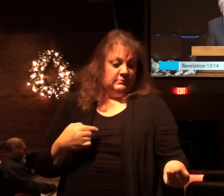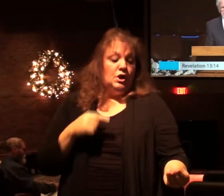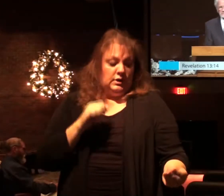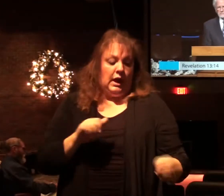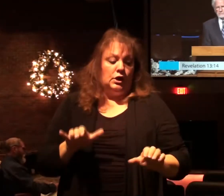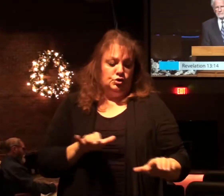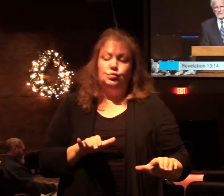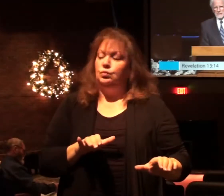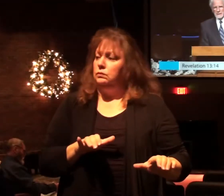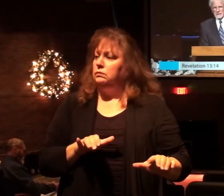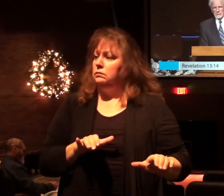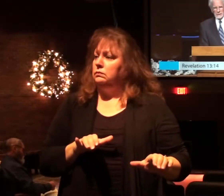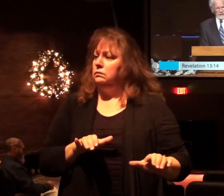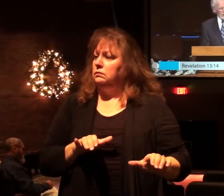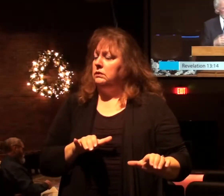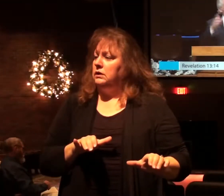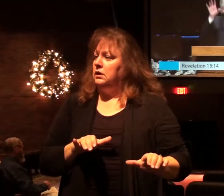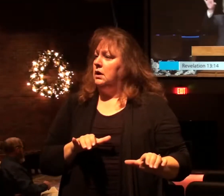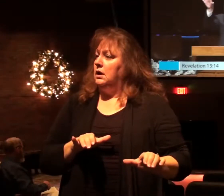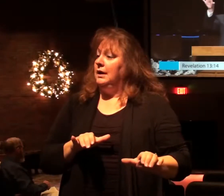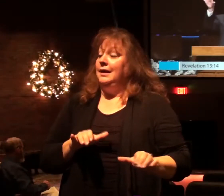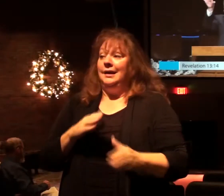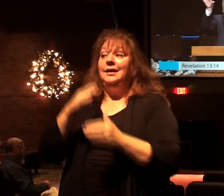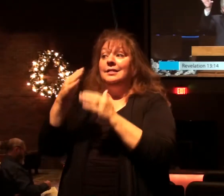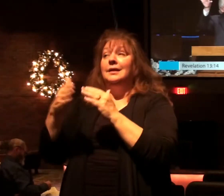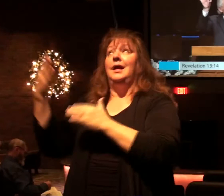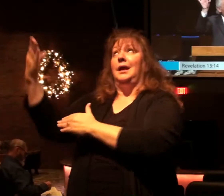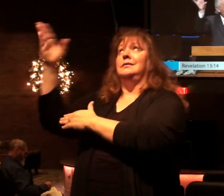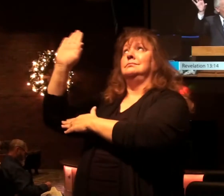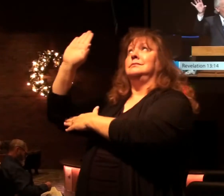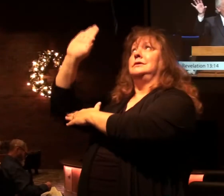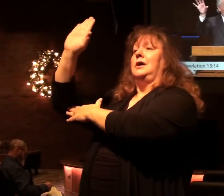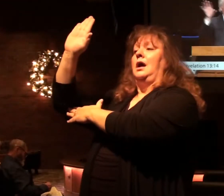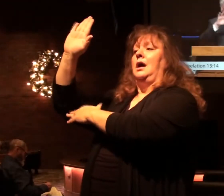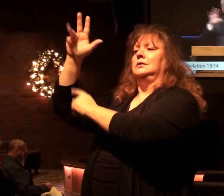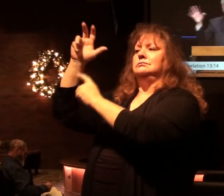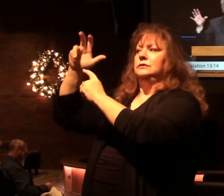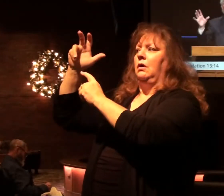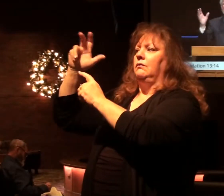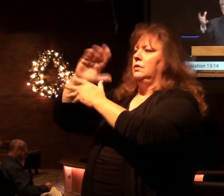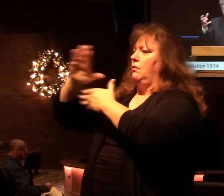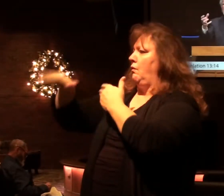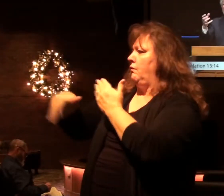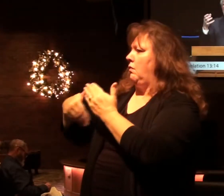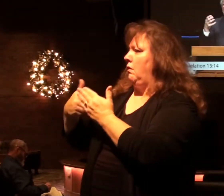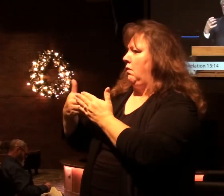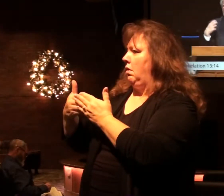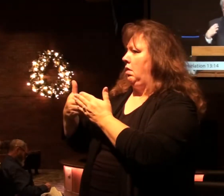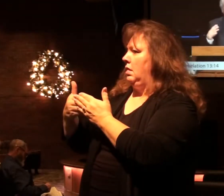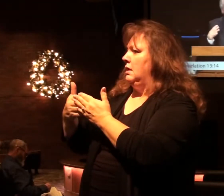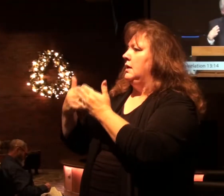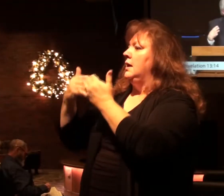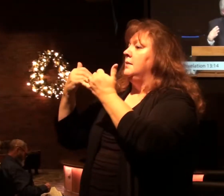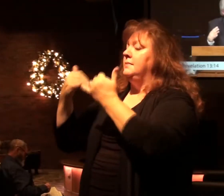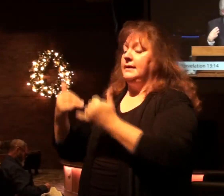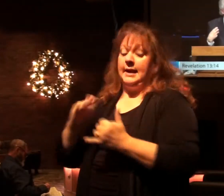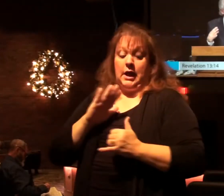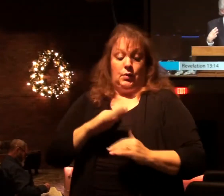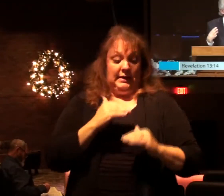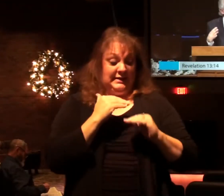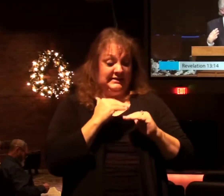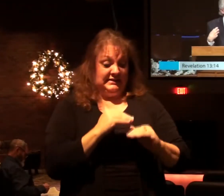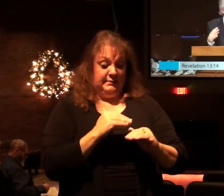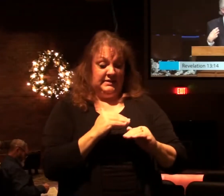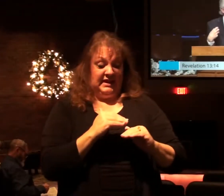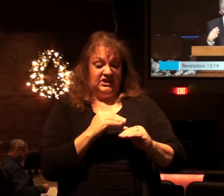perform. So I say, ultimately God's sovereign over it all, but he has now removed the